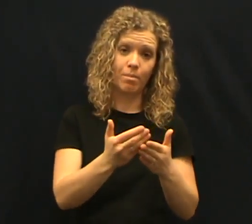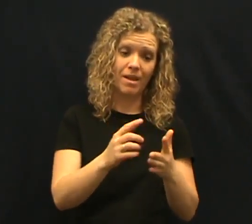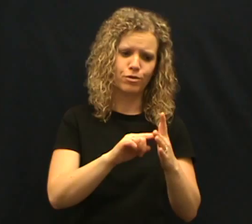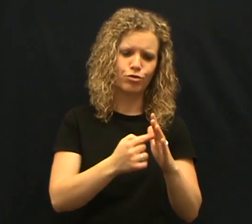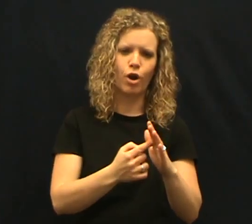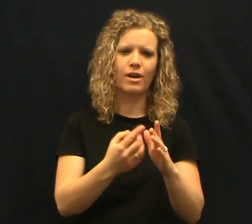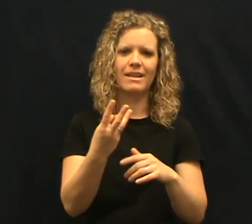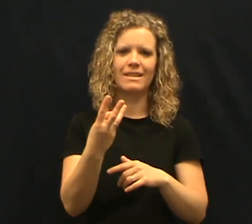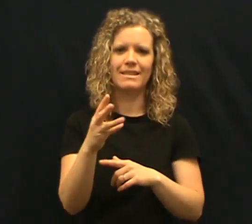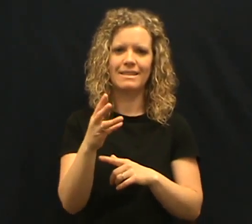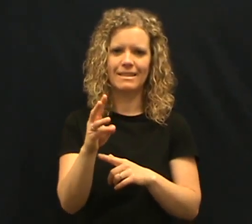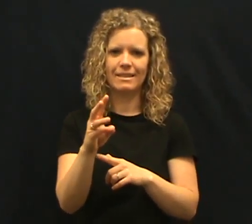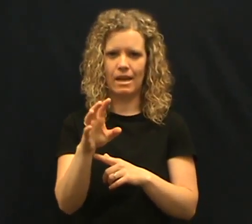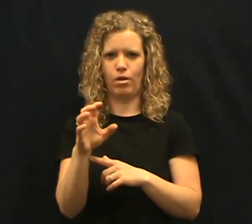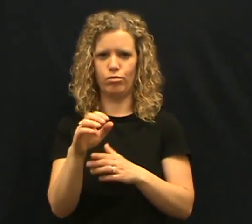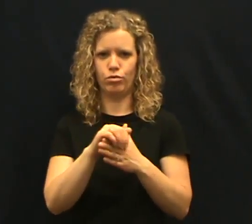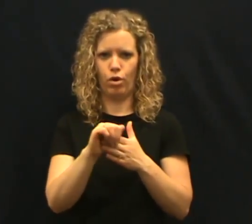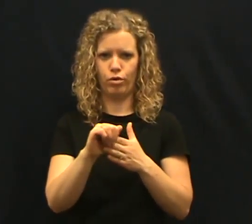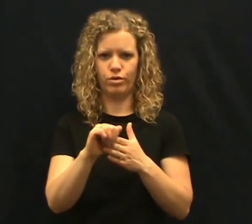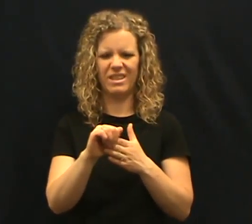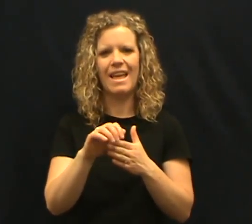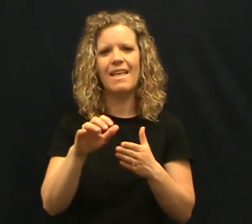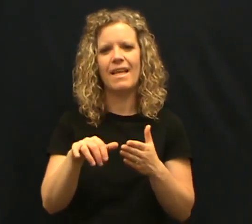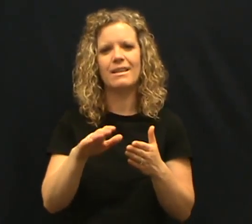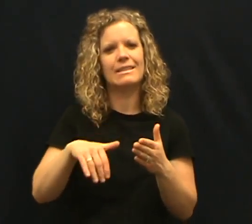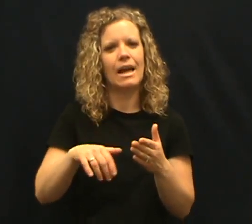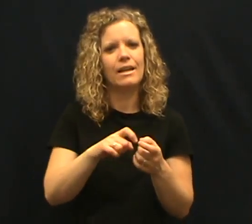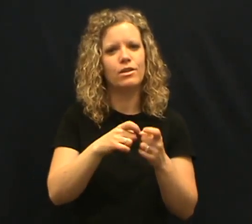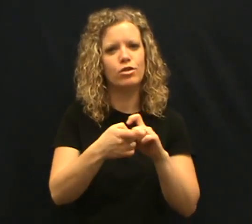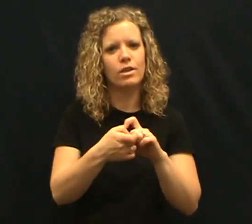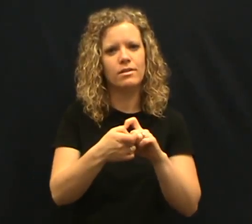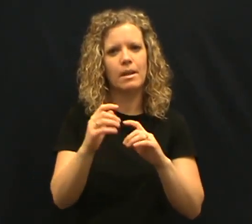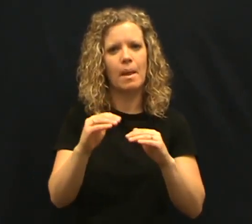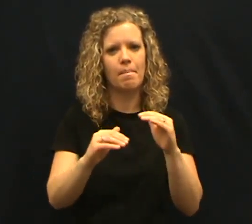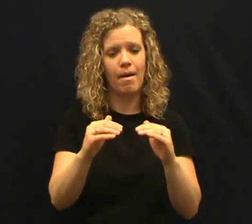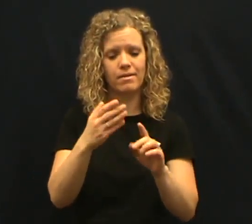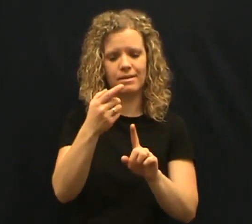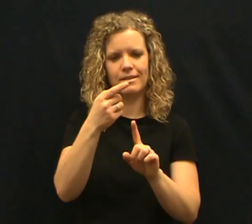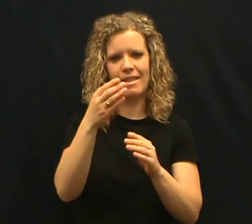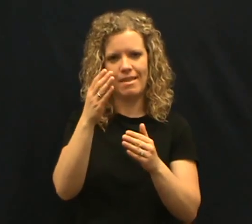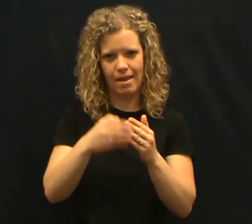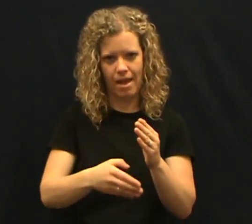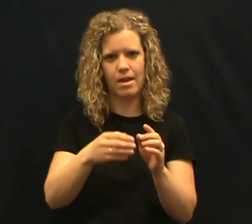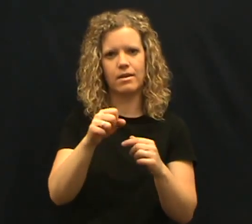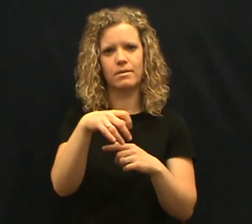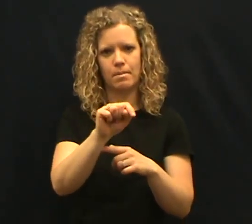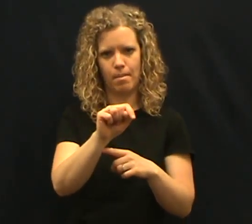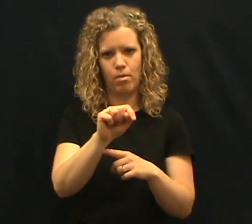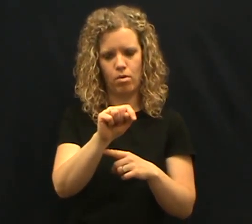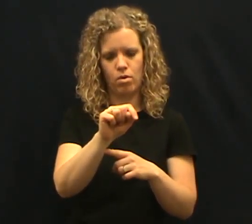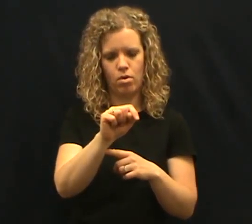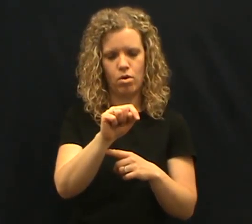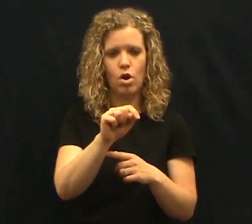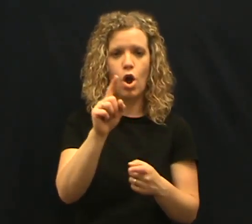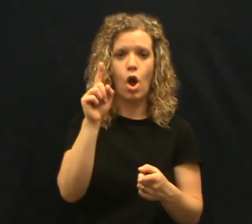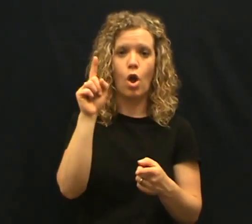$1,600. That was our unadjusted balance at the end of September. And we reduced supplies with that credit of